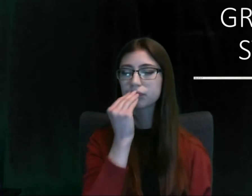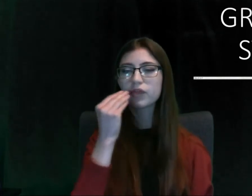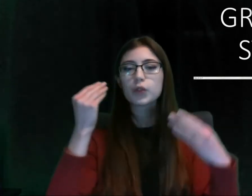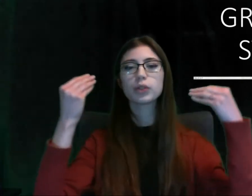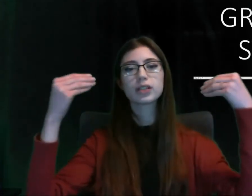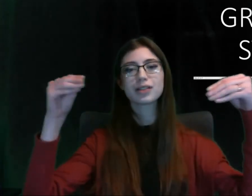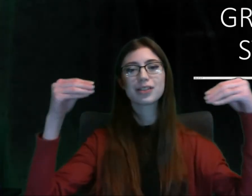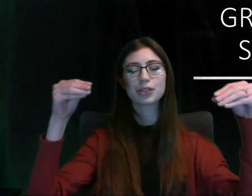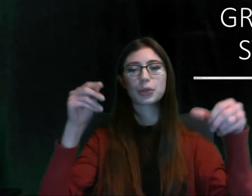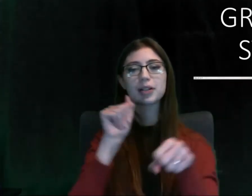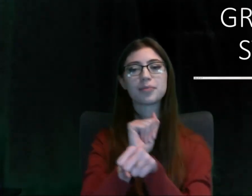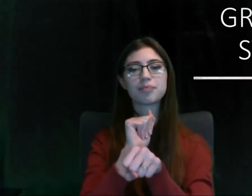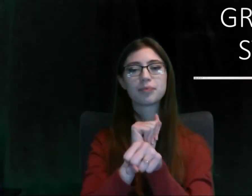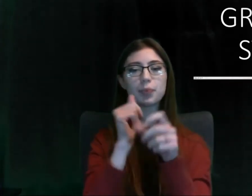Food, store, worker.